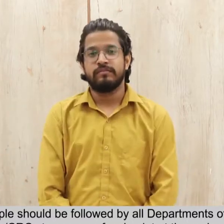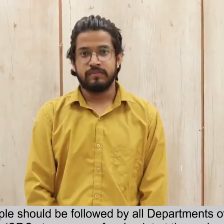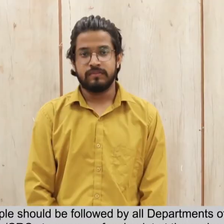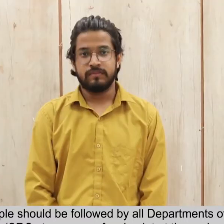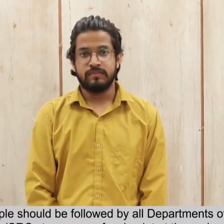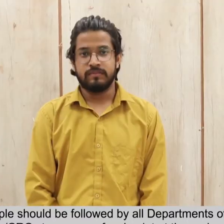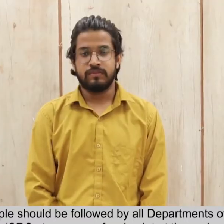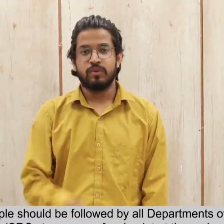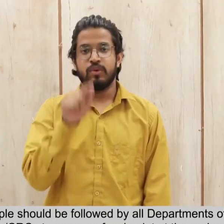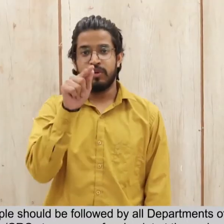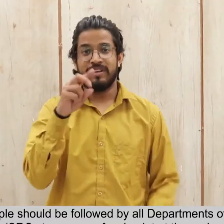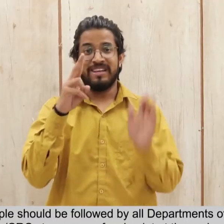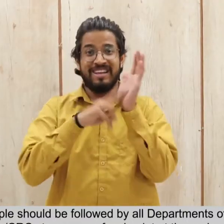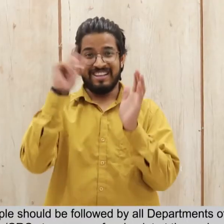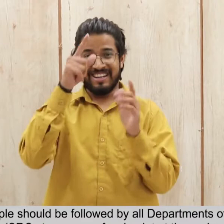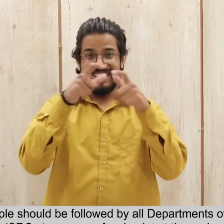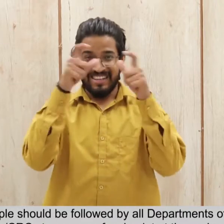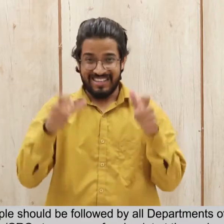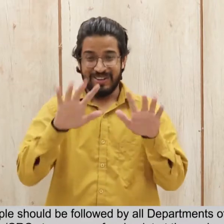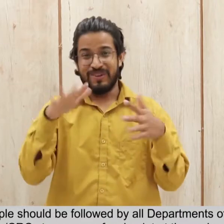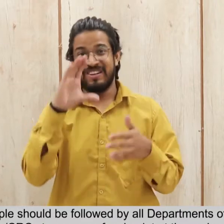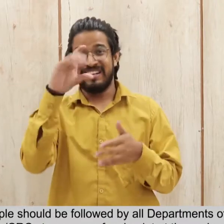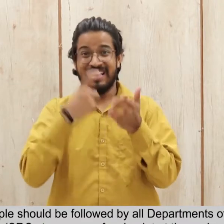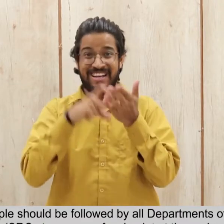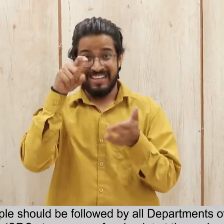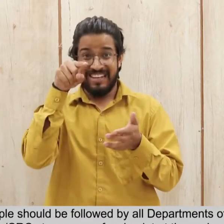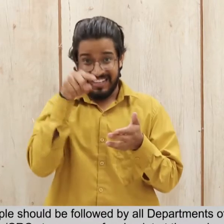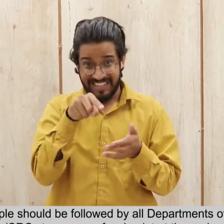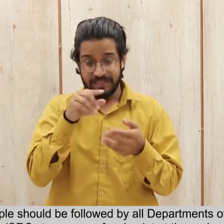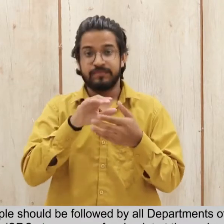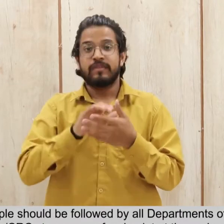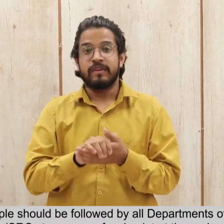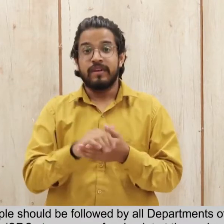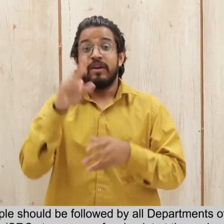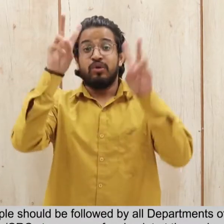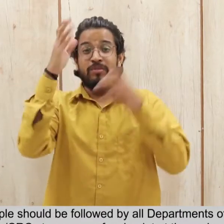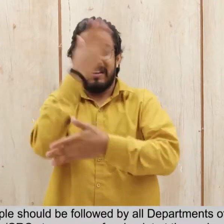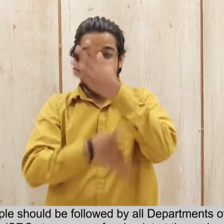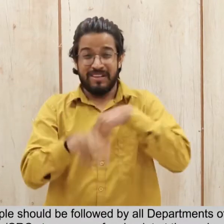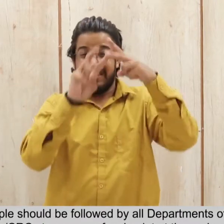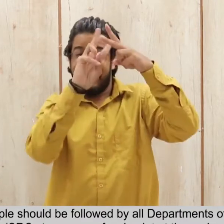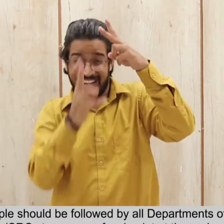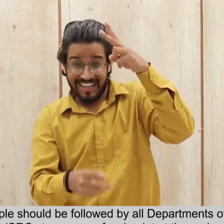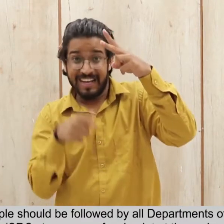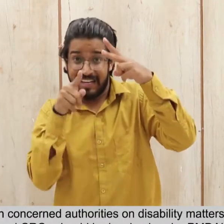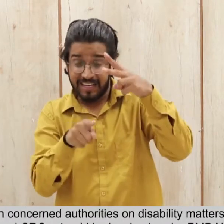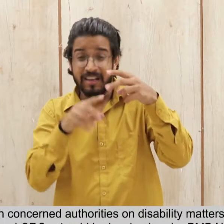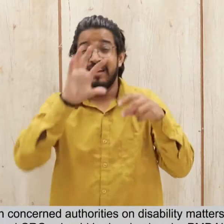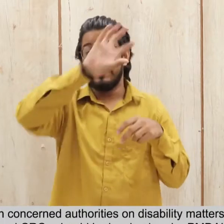The National Institutes CRCs to serve as focal point at the regional level to coordinate with concerned